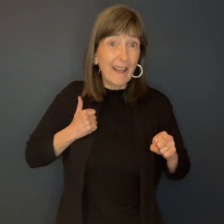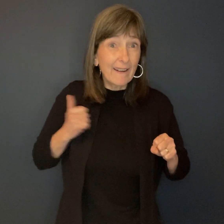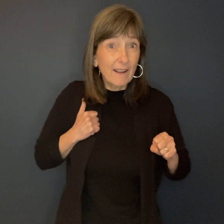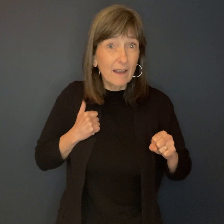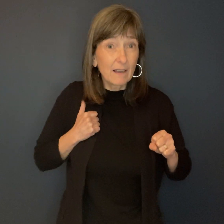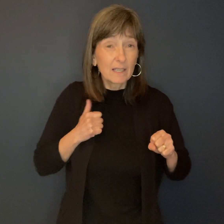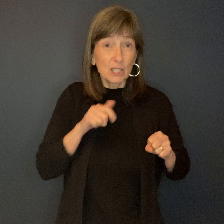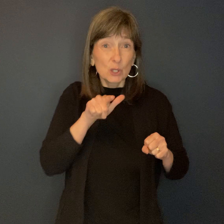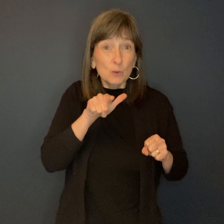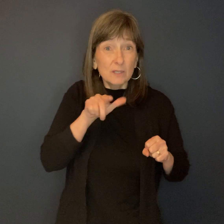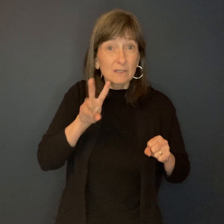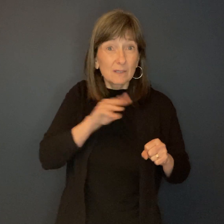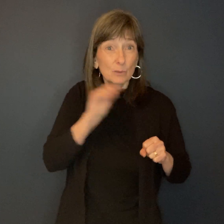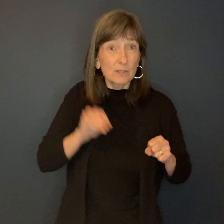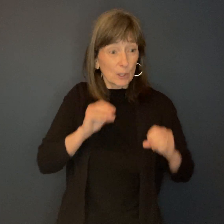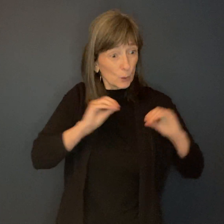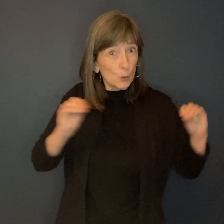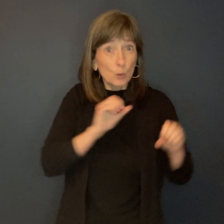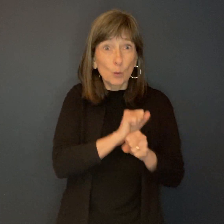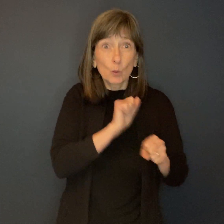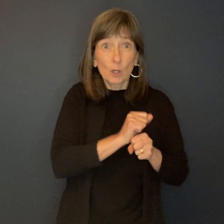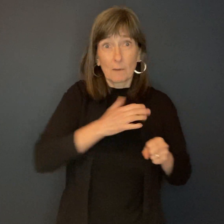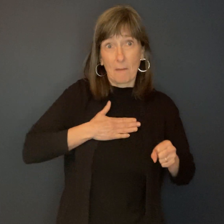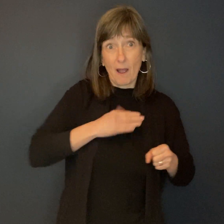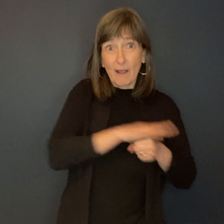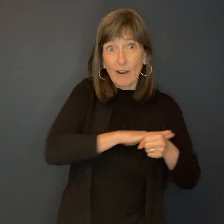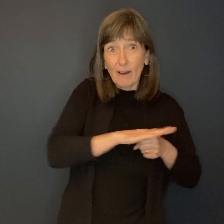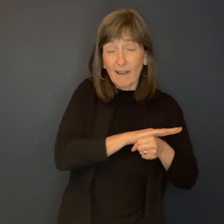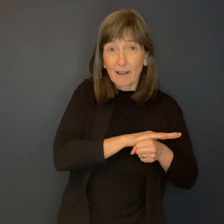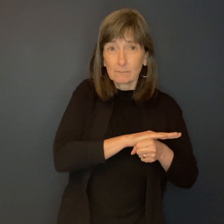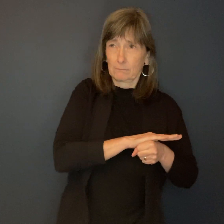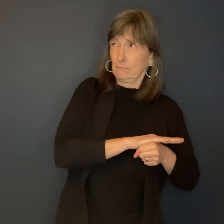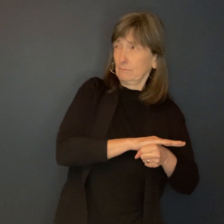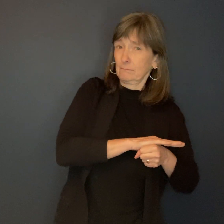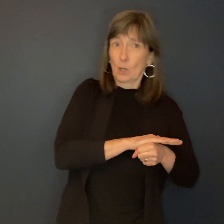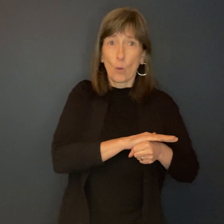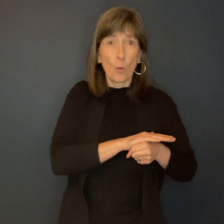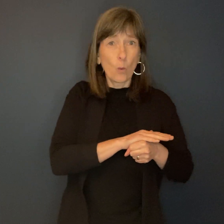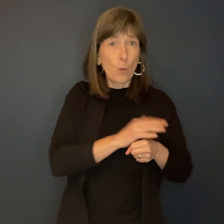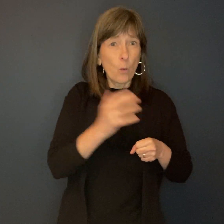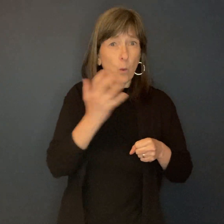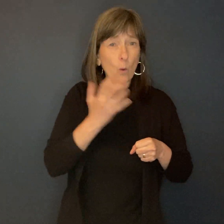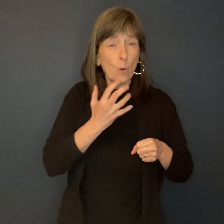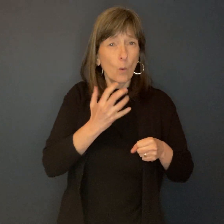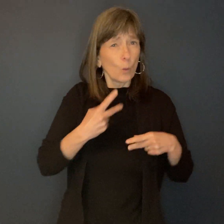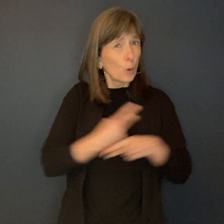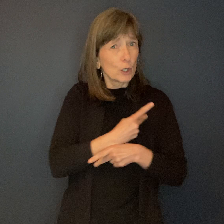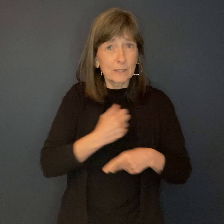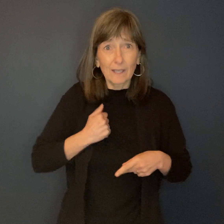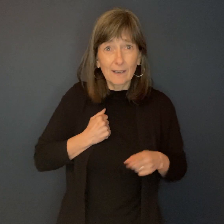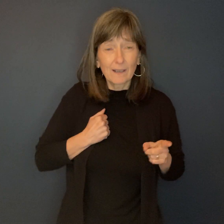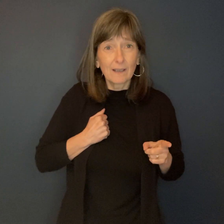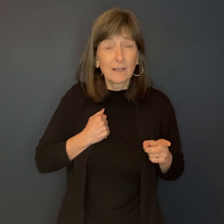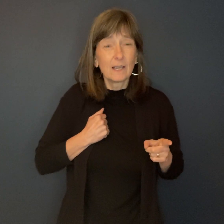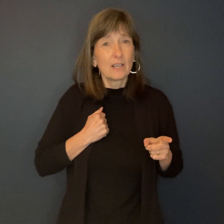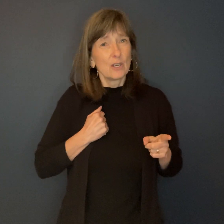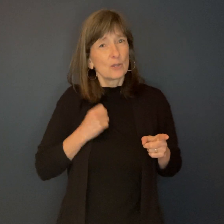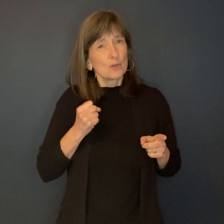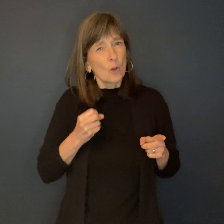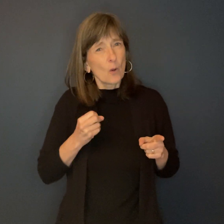difficult to connect an opportunity between the idea that you were working with a